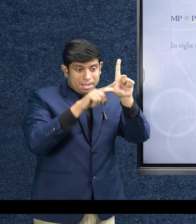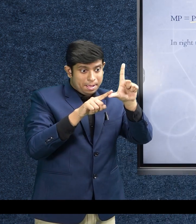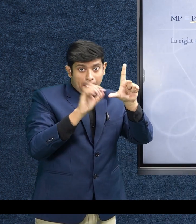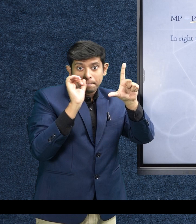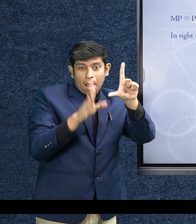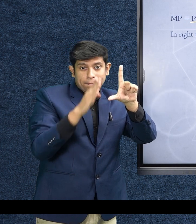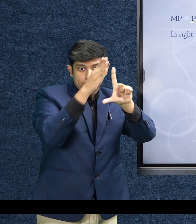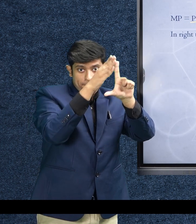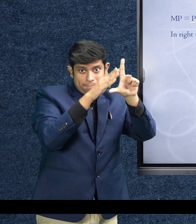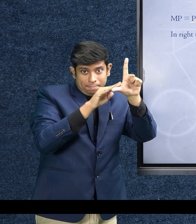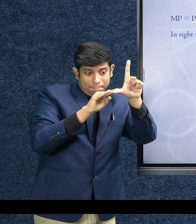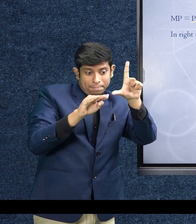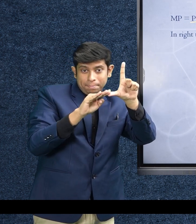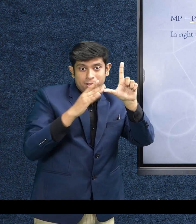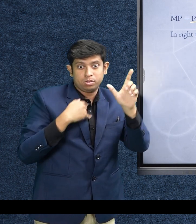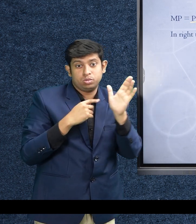In right triangle OMP,